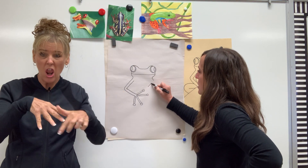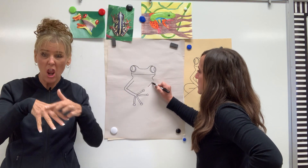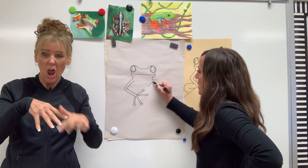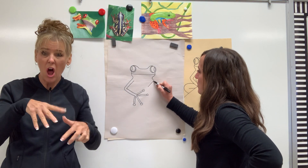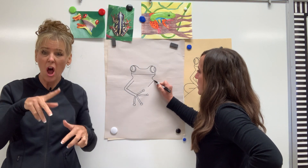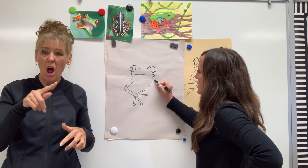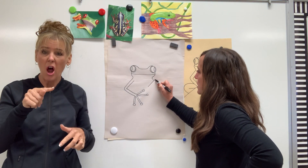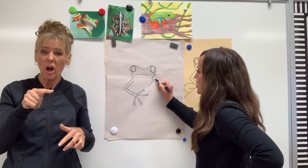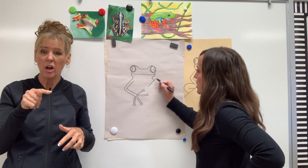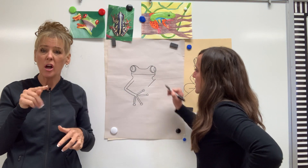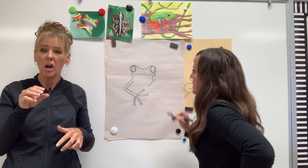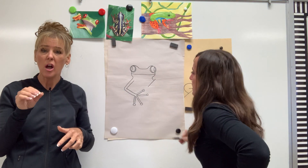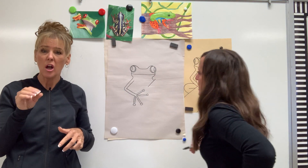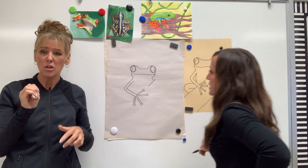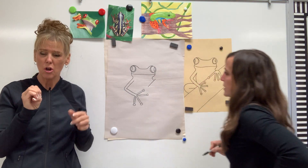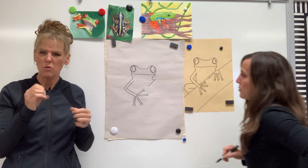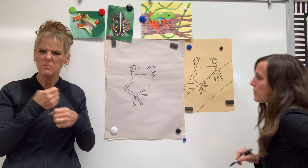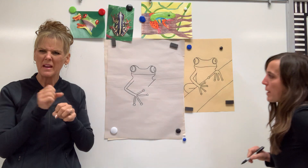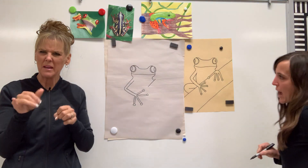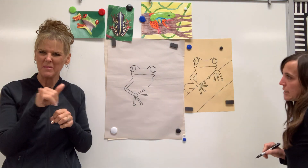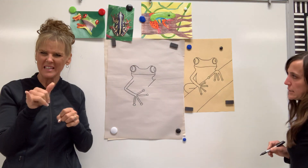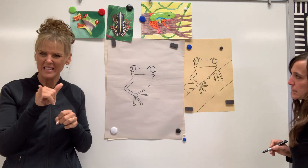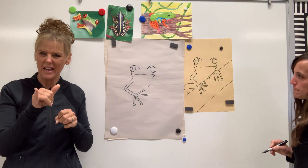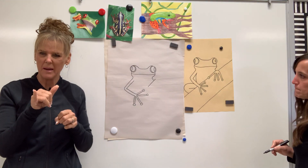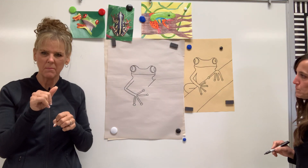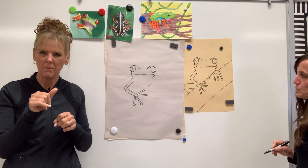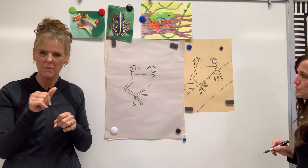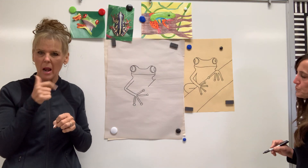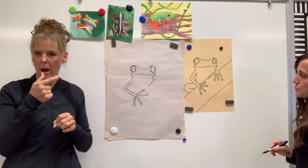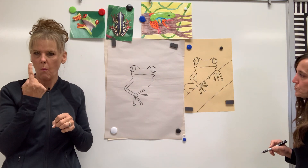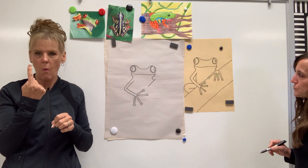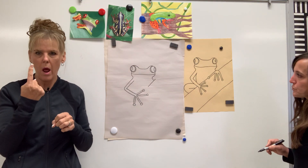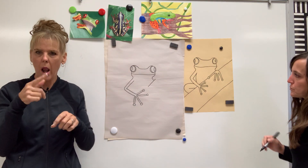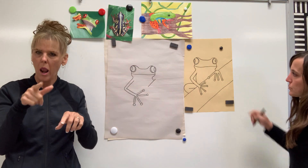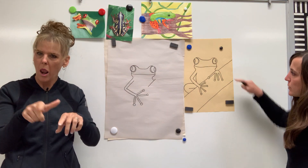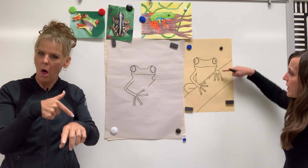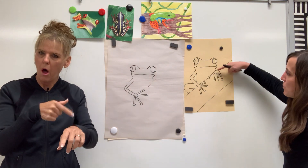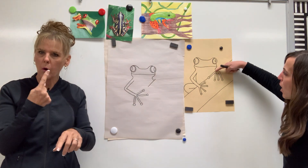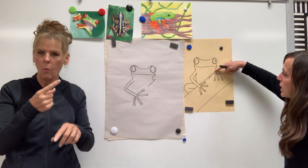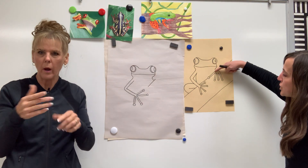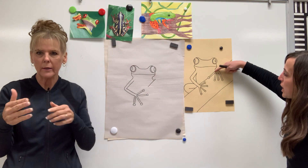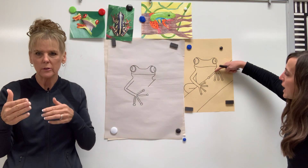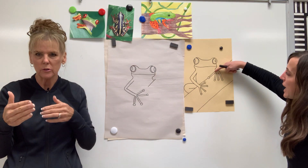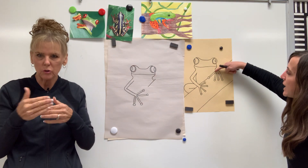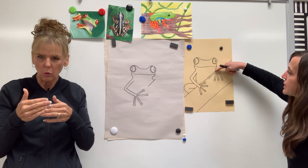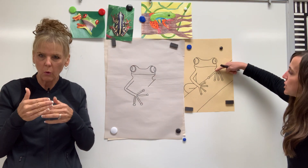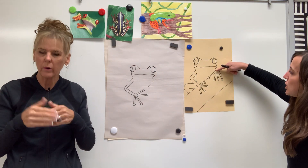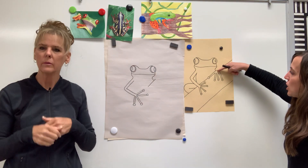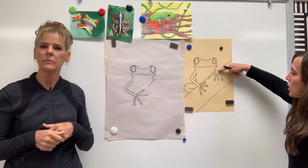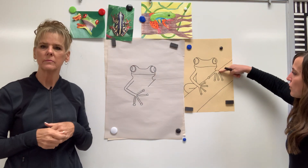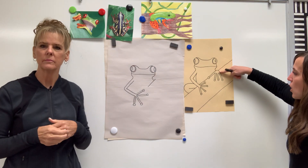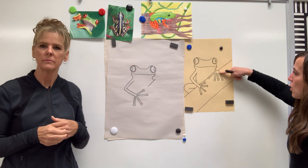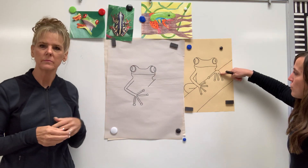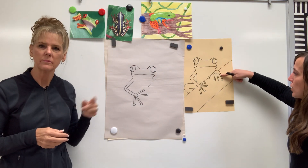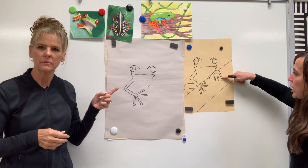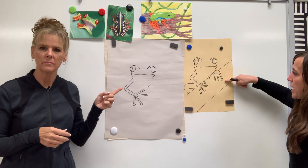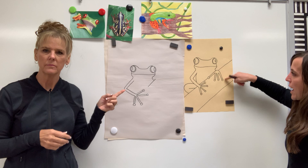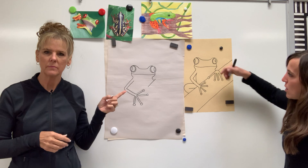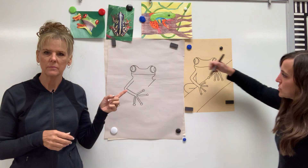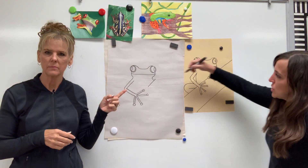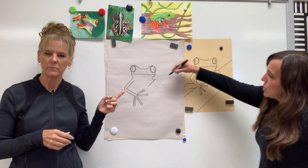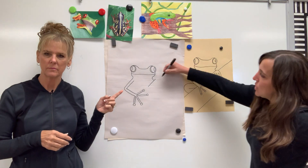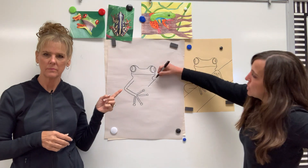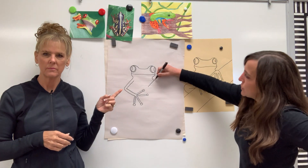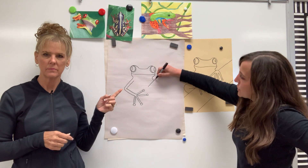as long as the other ones. It's just gonna slant a little bit past. And then watch, it's gonna curve over